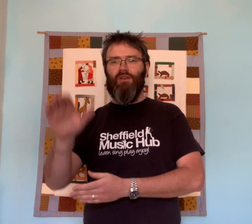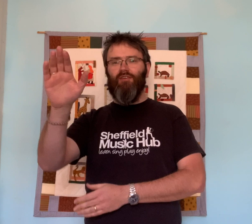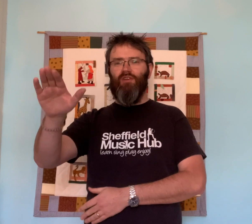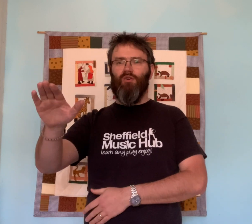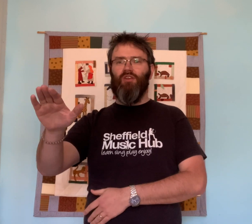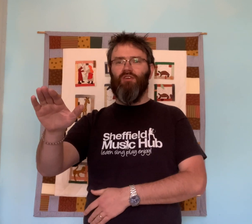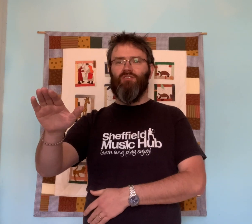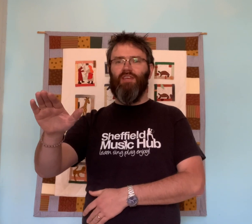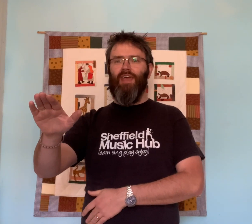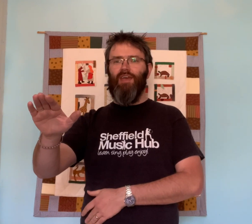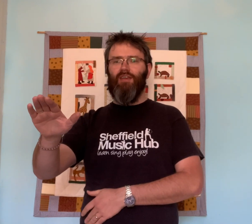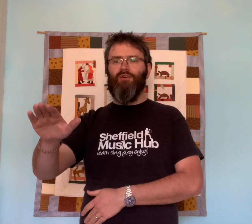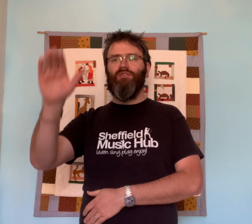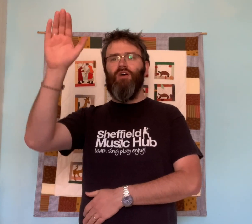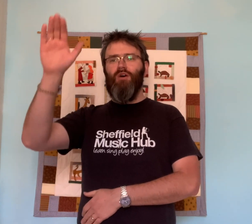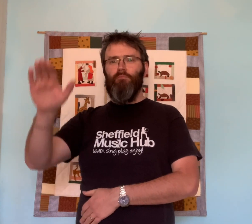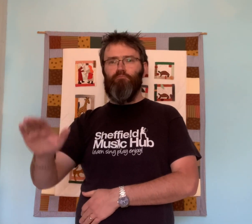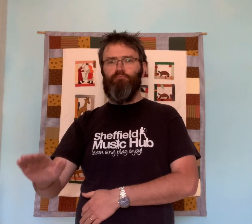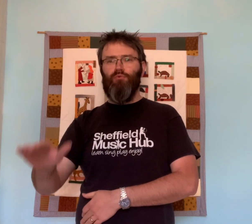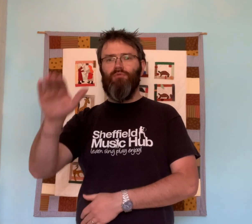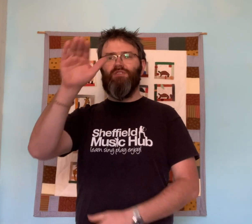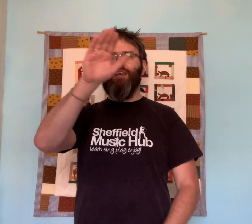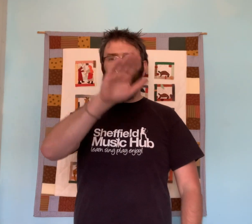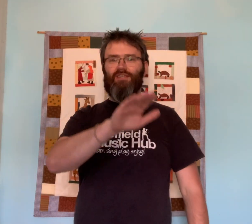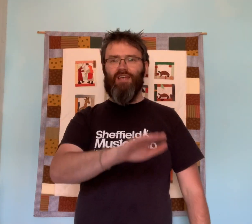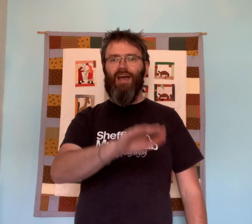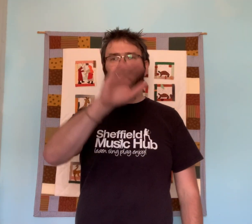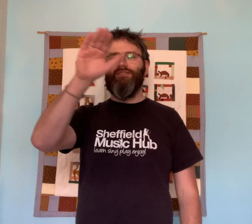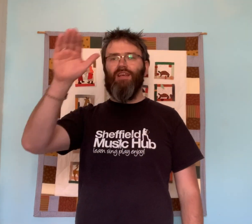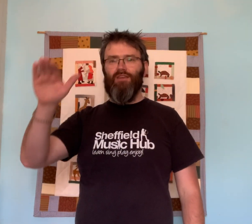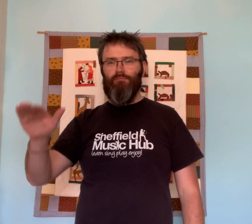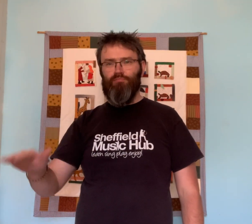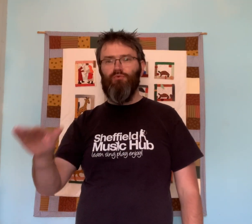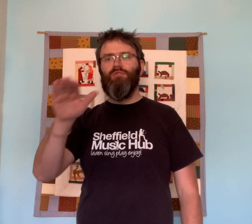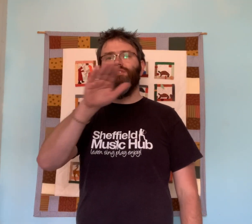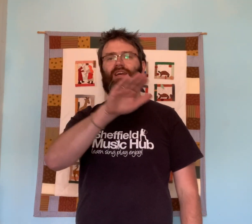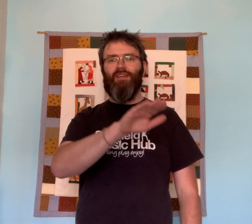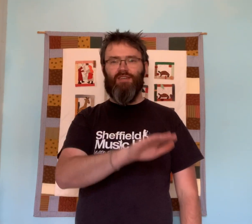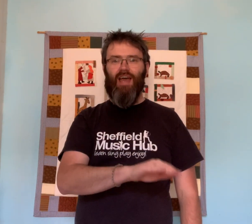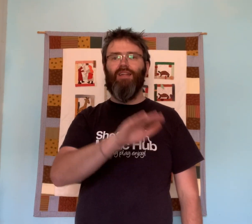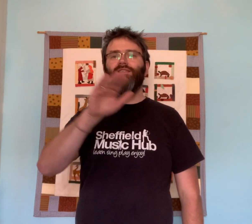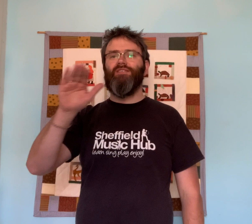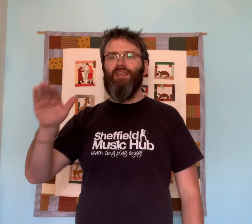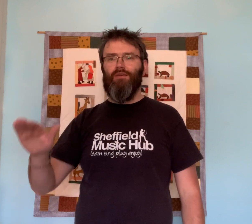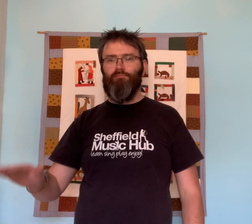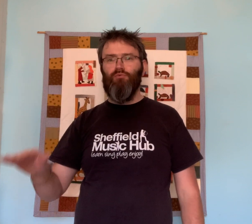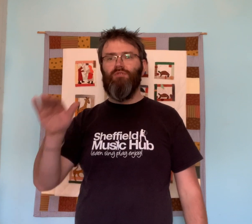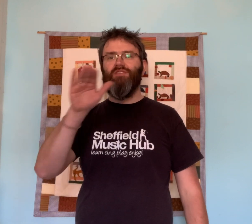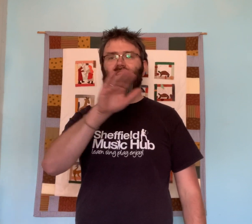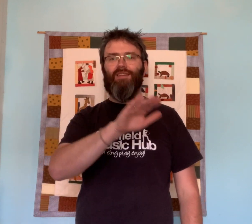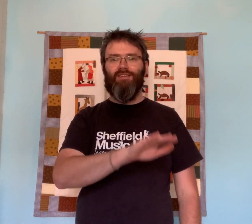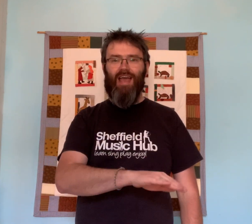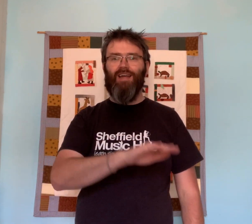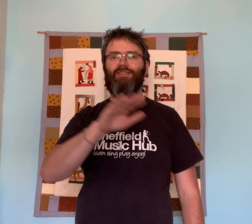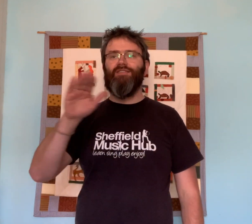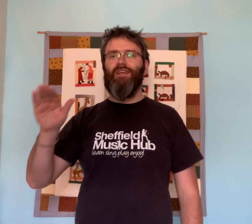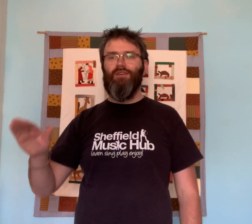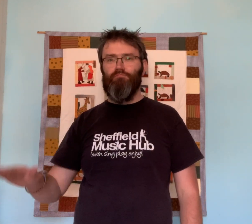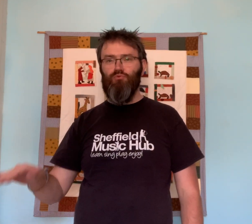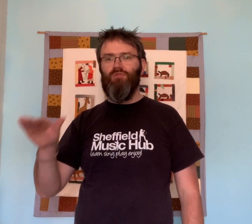you a little conducting here. It goes boots and cats and boots and cats and boots and cats and boots